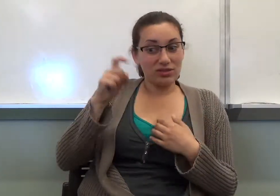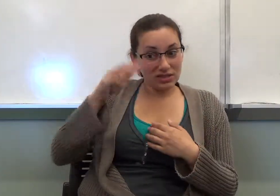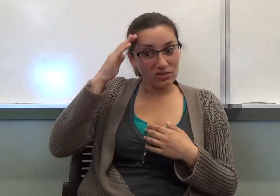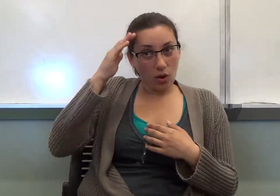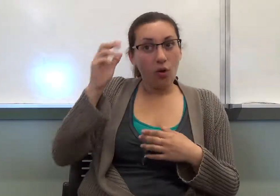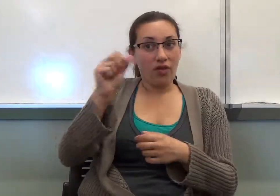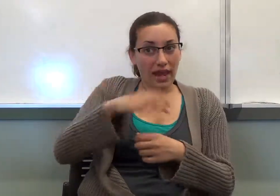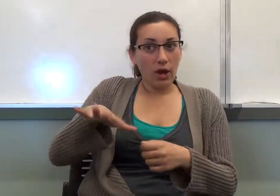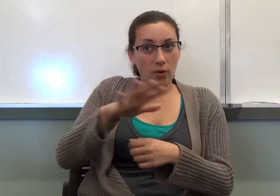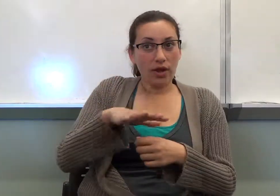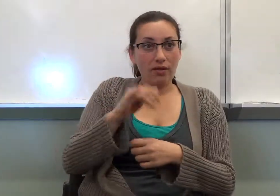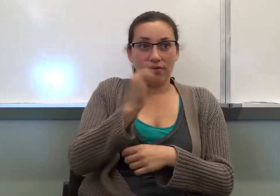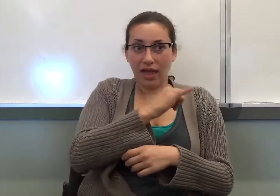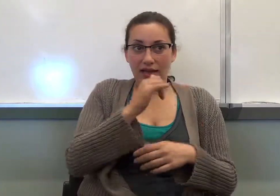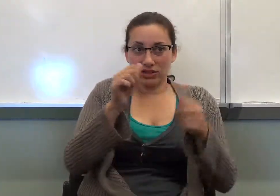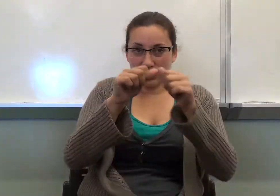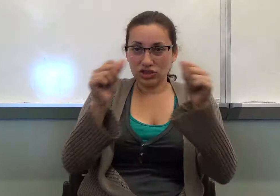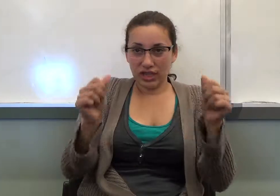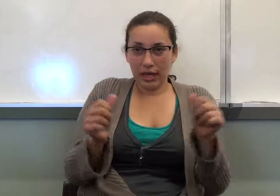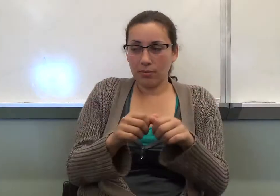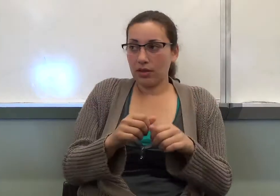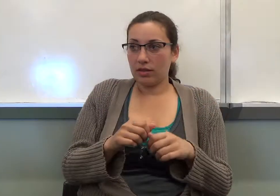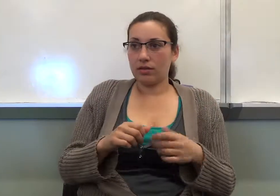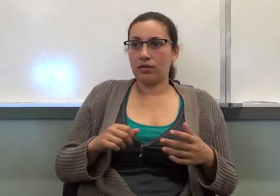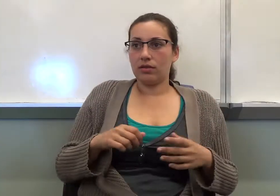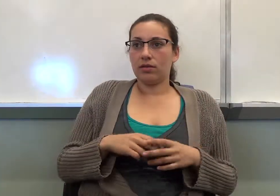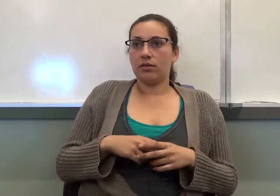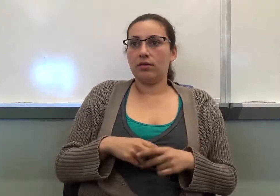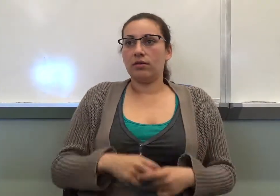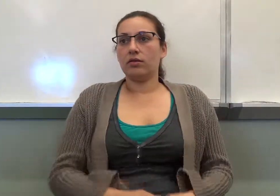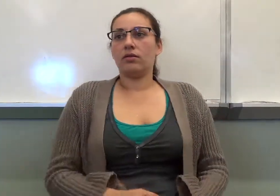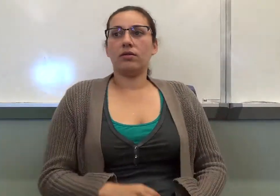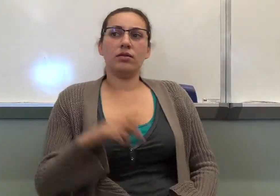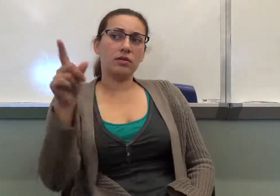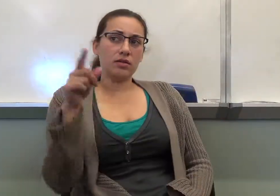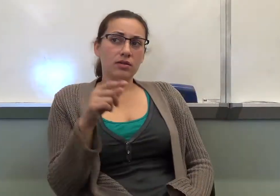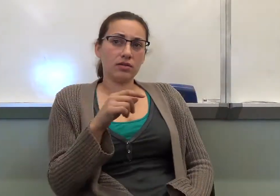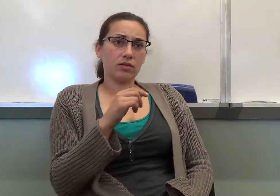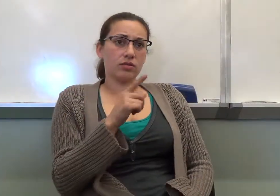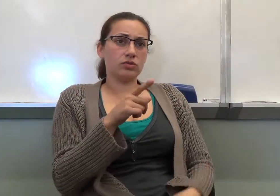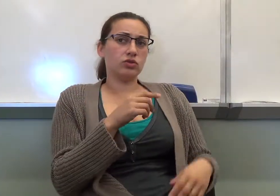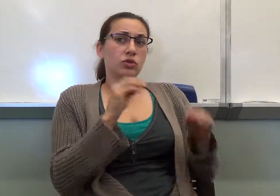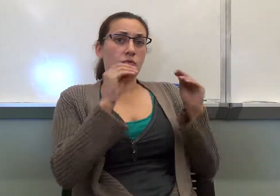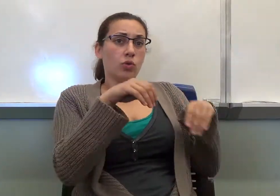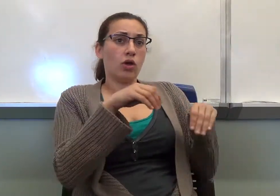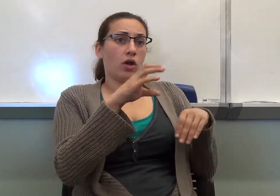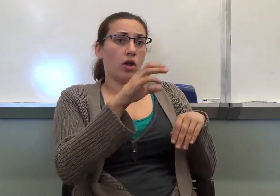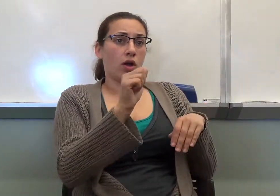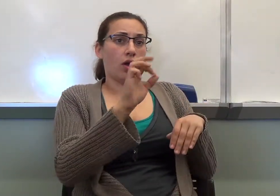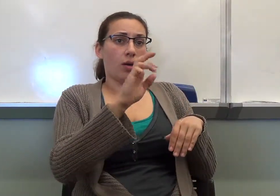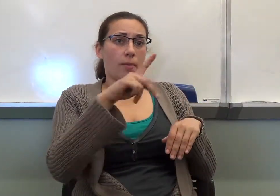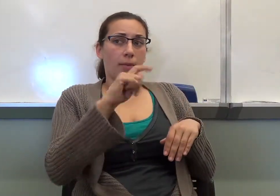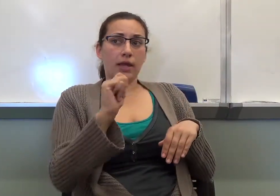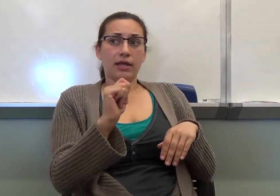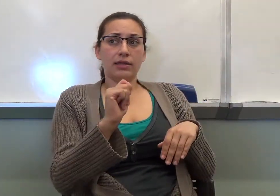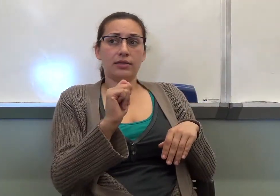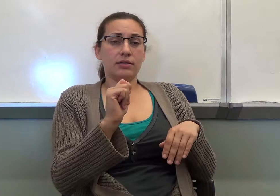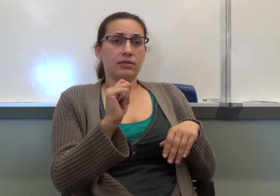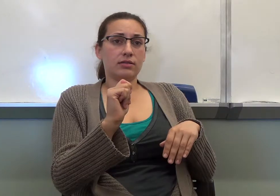of that thing. Yeah, they want carpet and Oh, tile. you're gonna carpet that little area too? This is the area you're gonna carpet over here, but